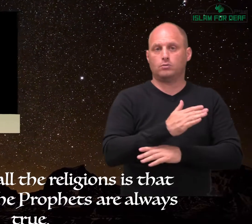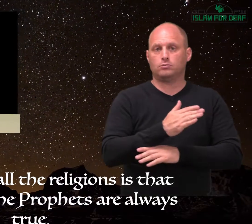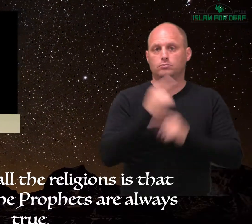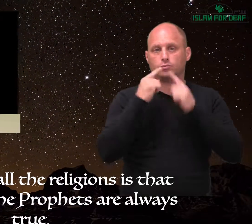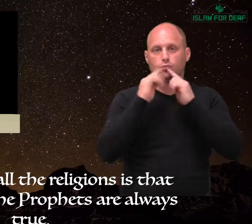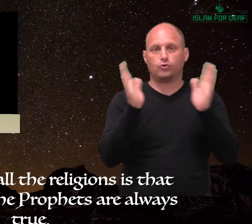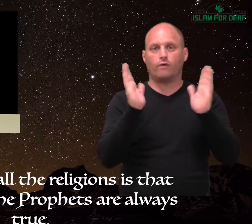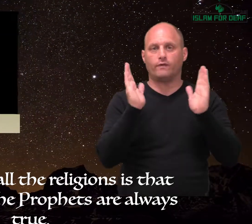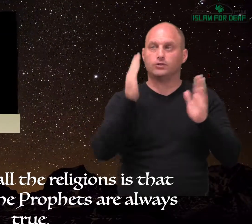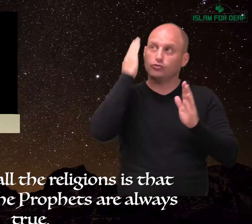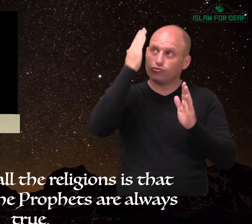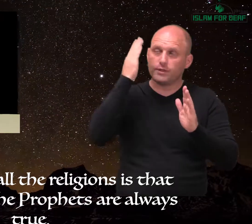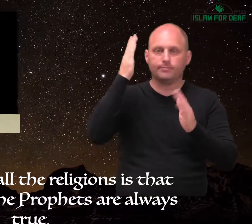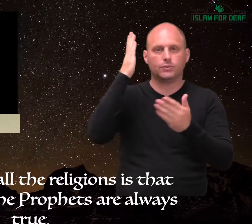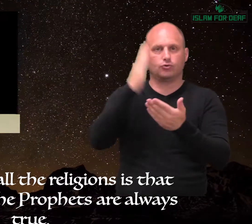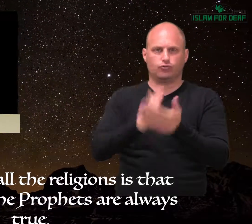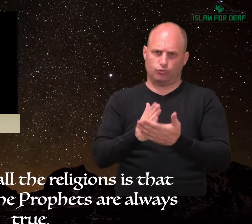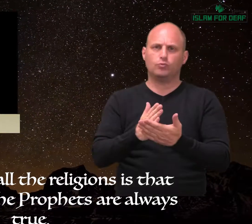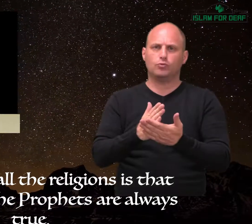are always true.